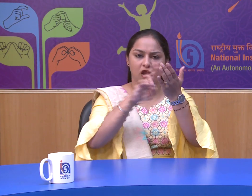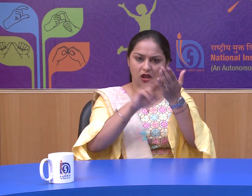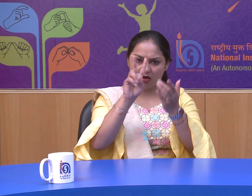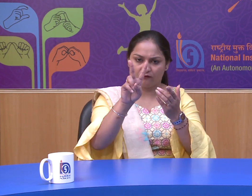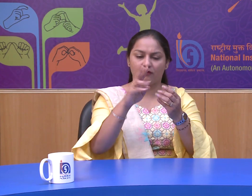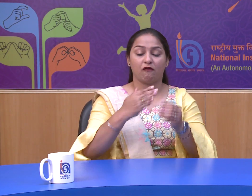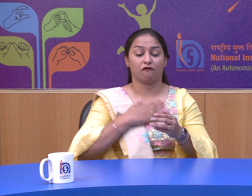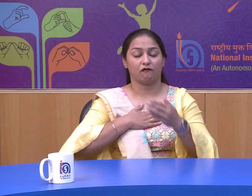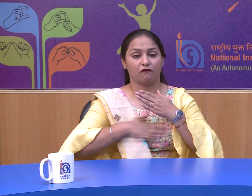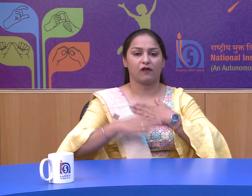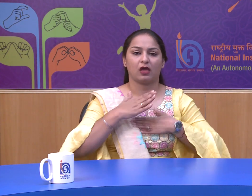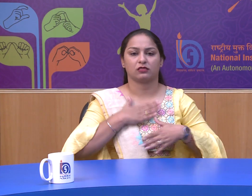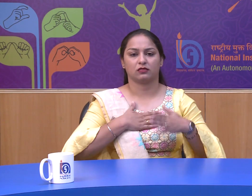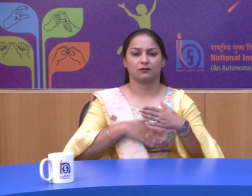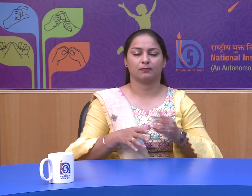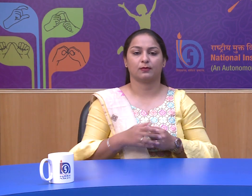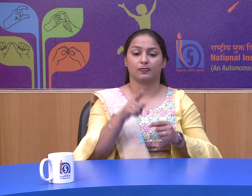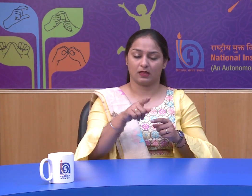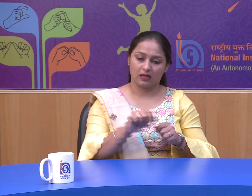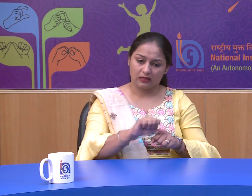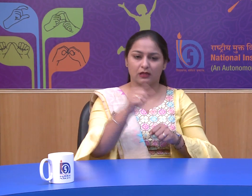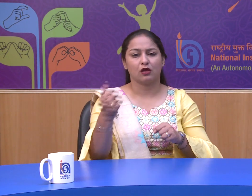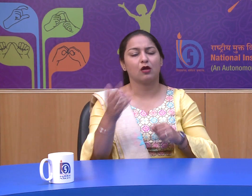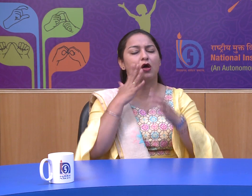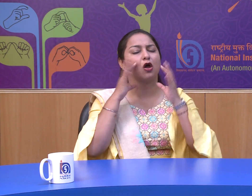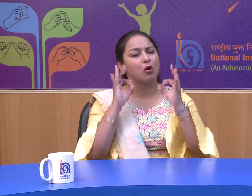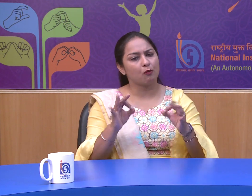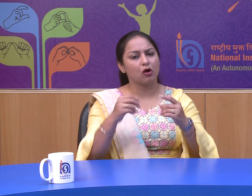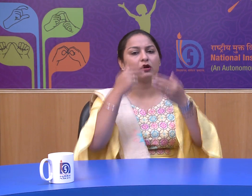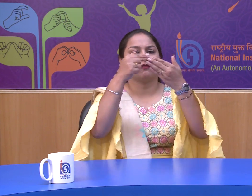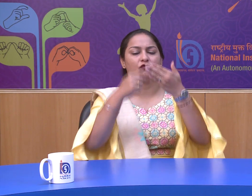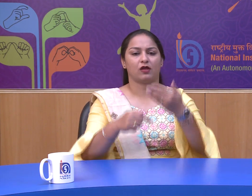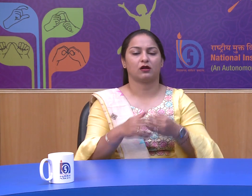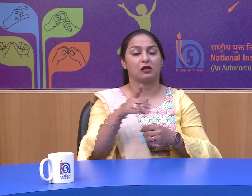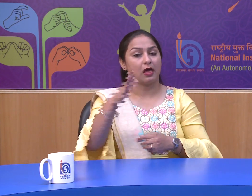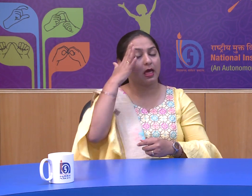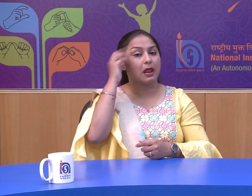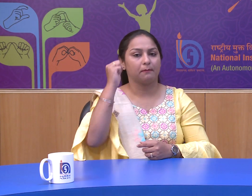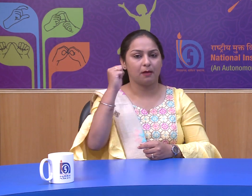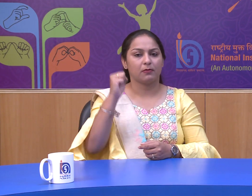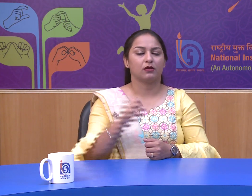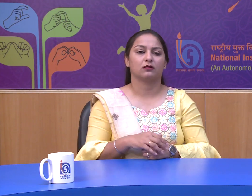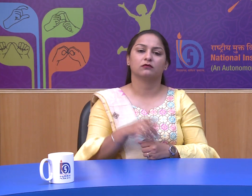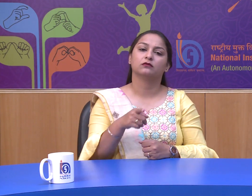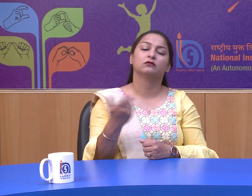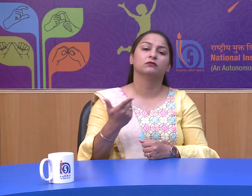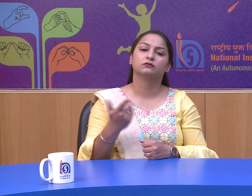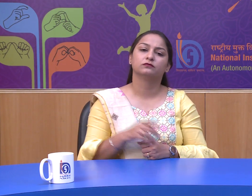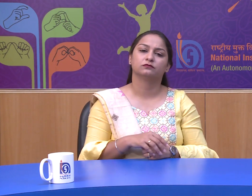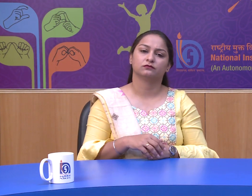There is another important fact to remember, that is